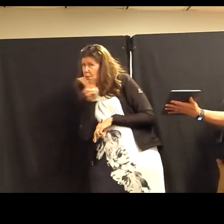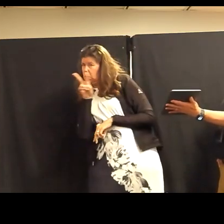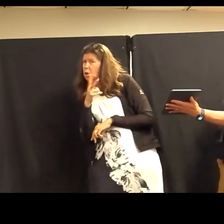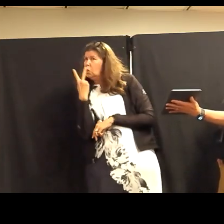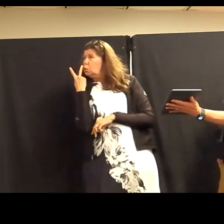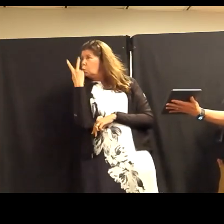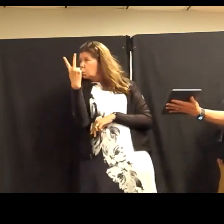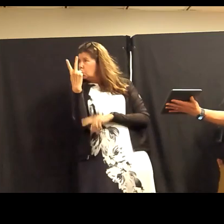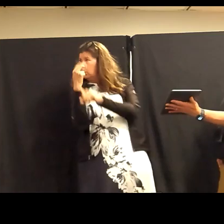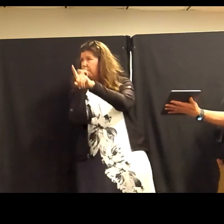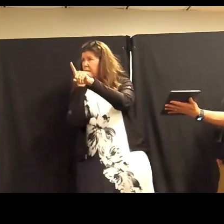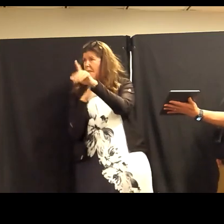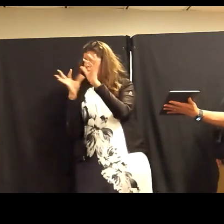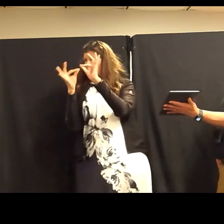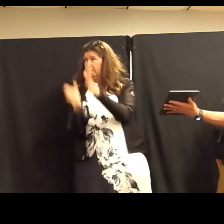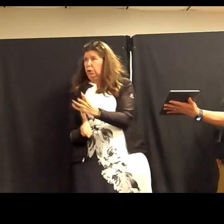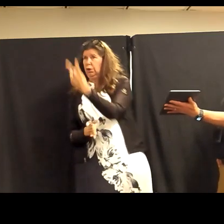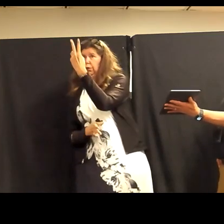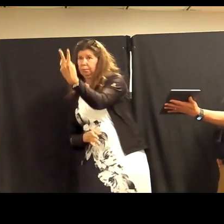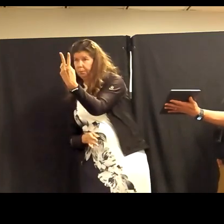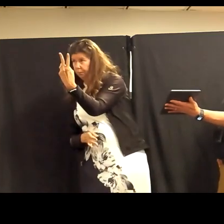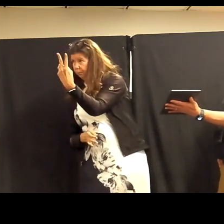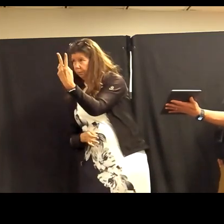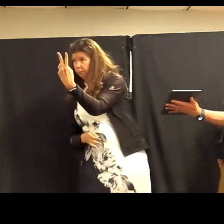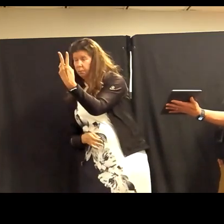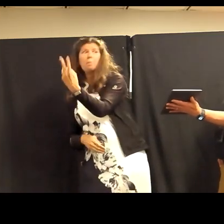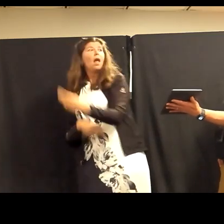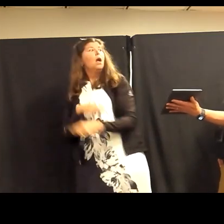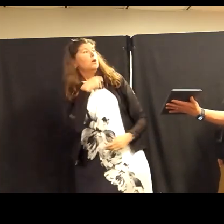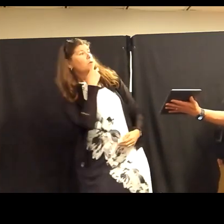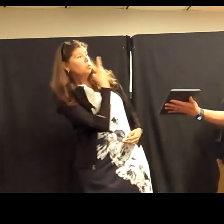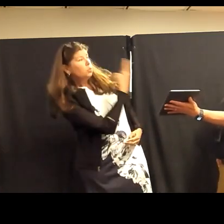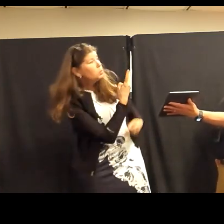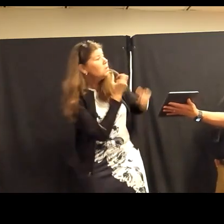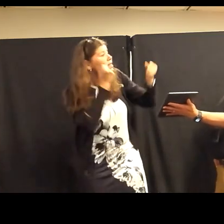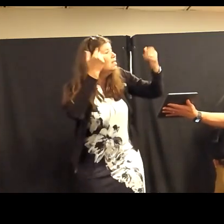are working only with 2 female interpreters.